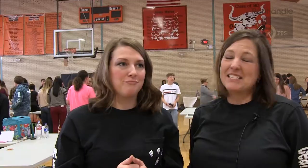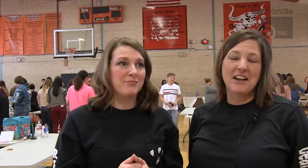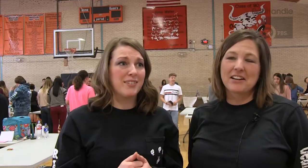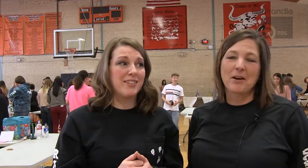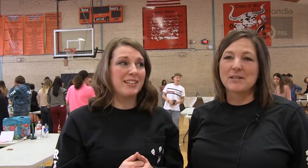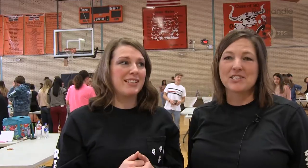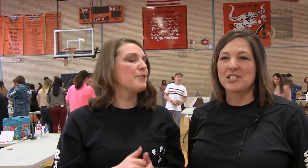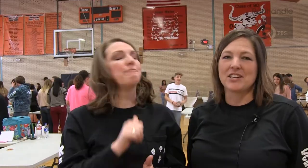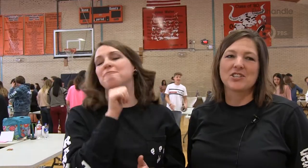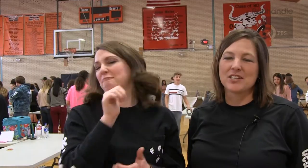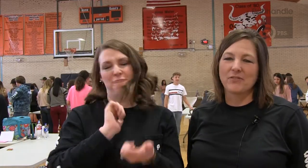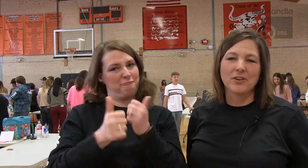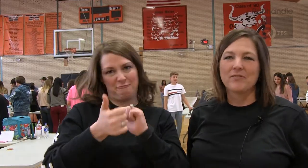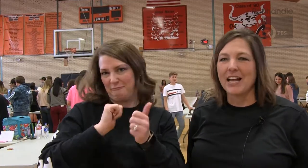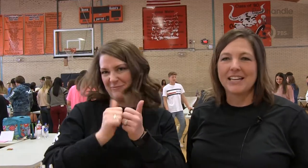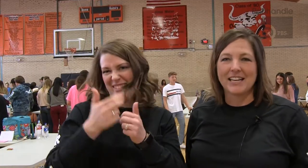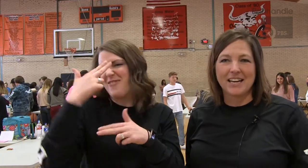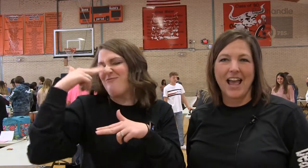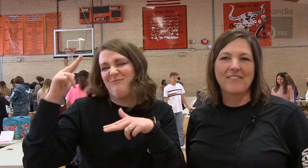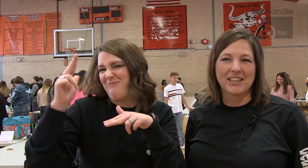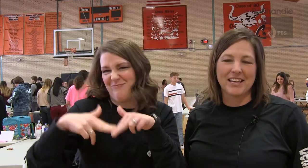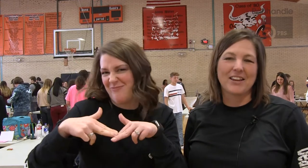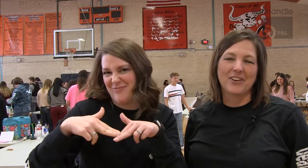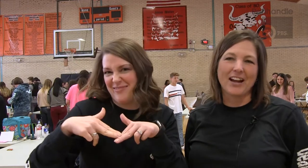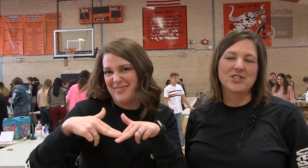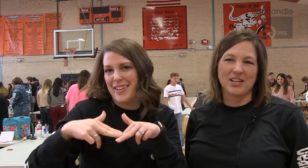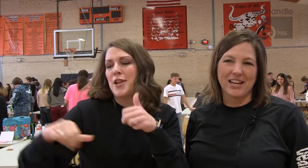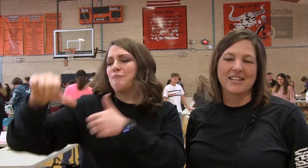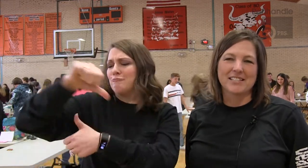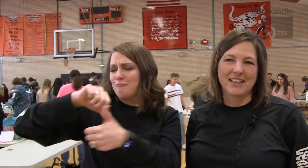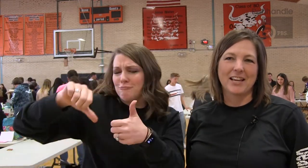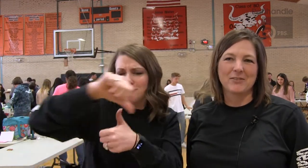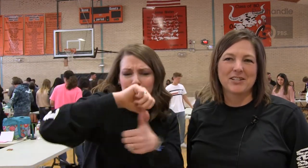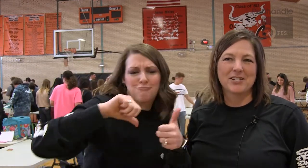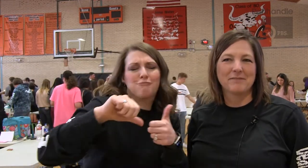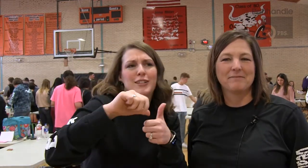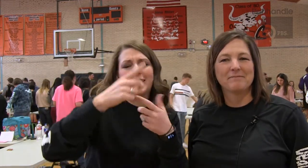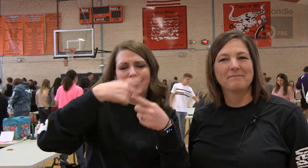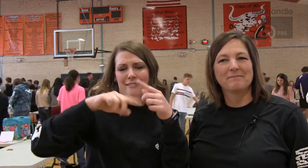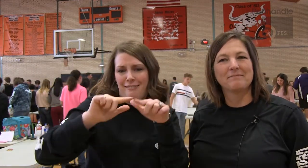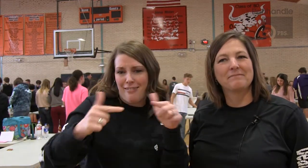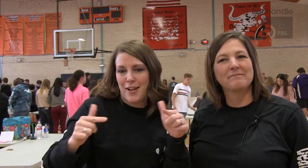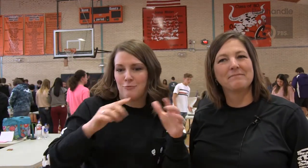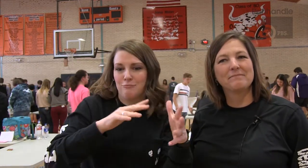It's not a competition. It's just for fun and having the interaction in sign language.